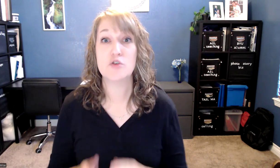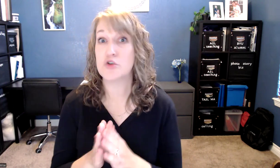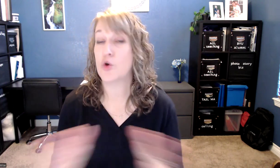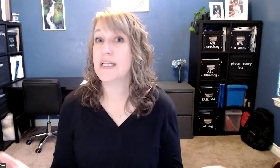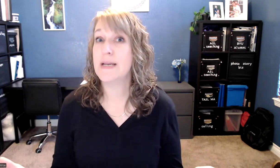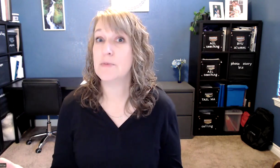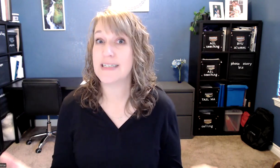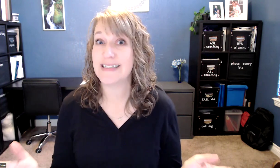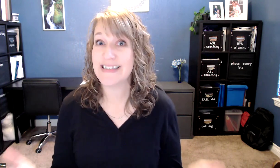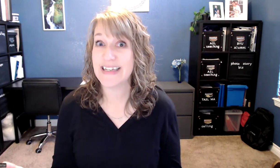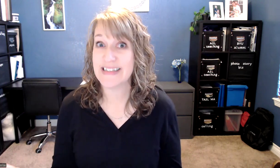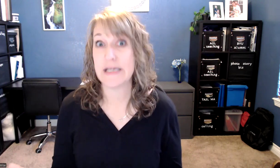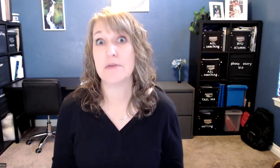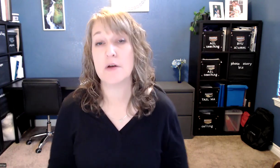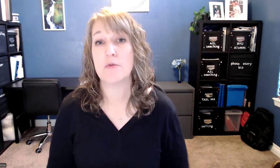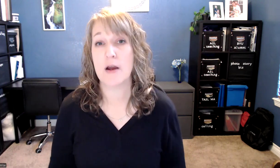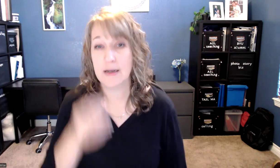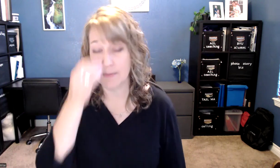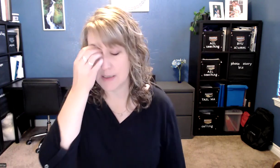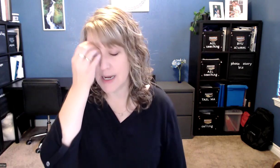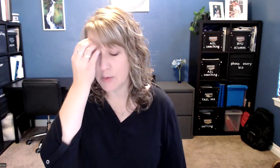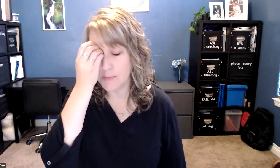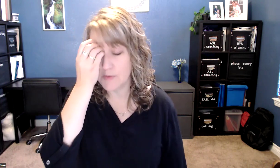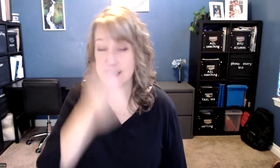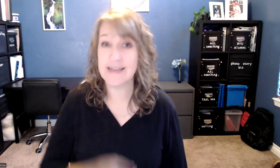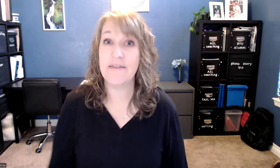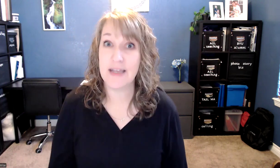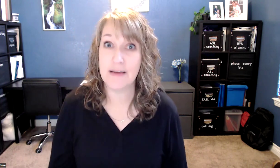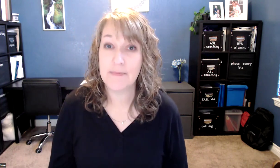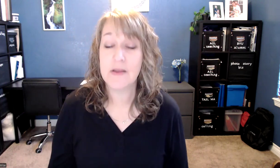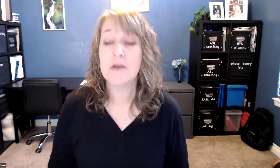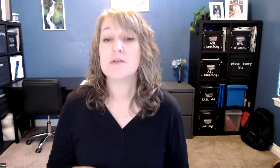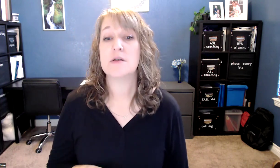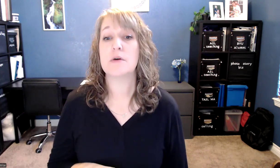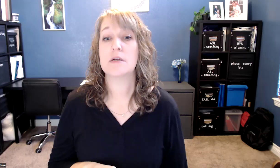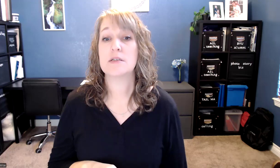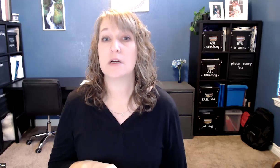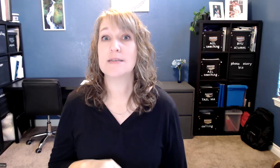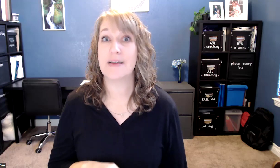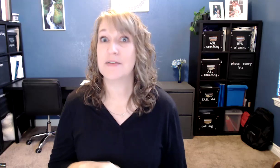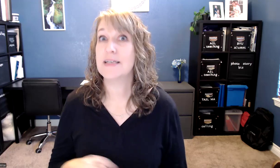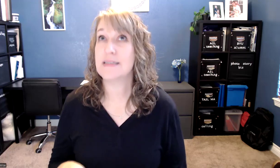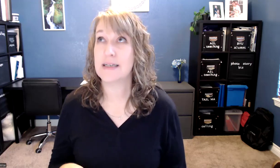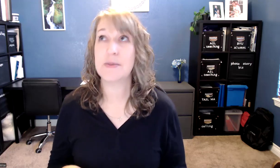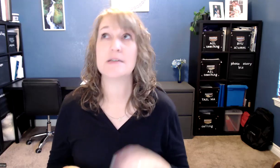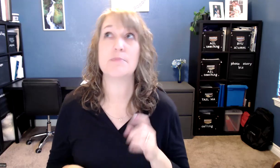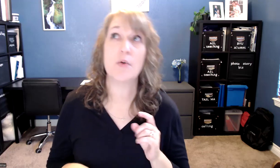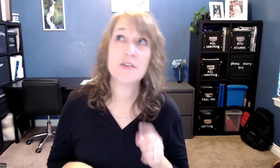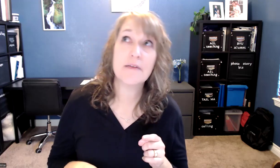are the only numbers in 60 that are rocking numbers. Now we're going to move to 70. So we're going to start with 76 because both